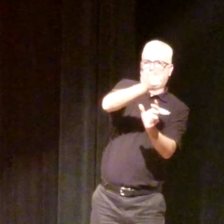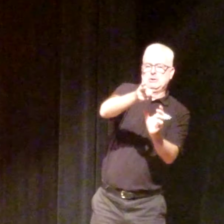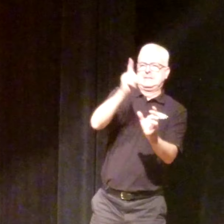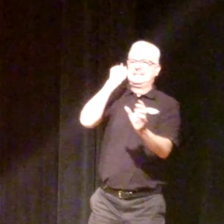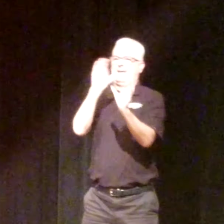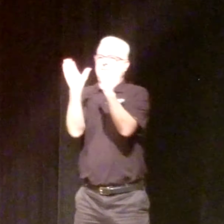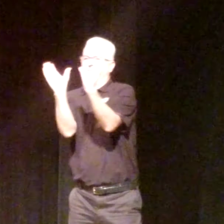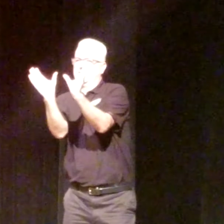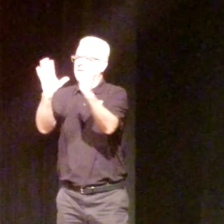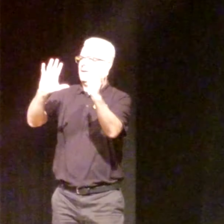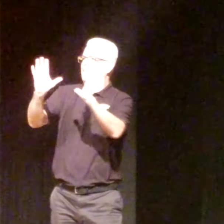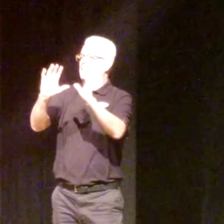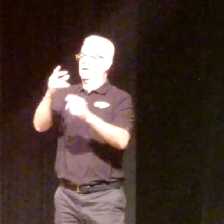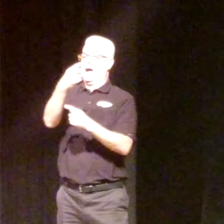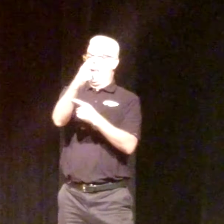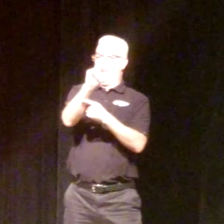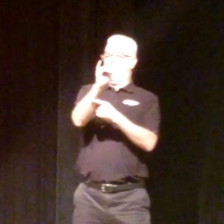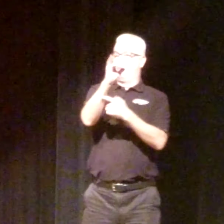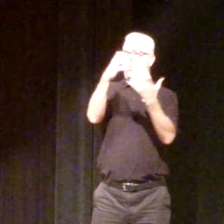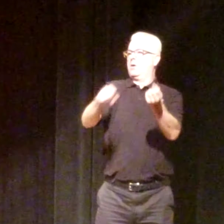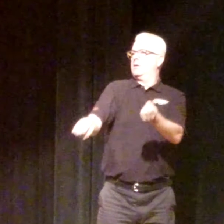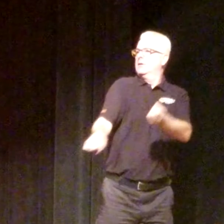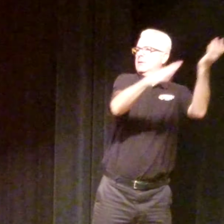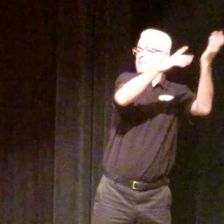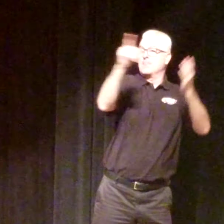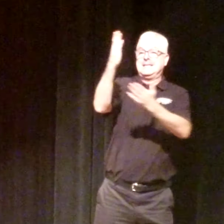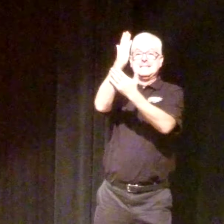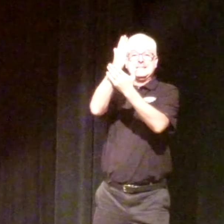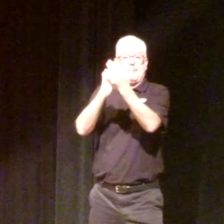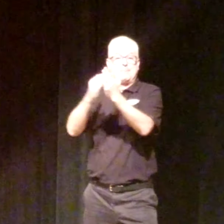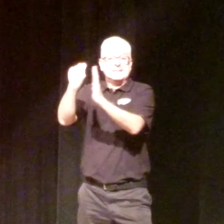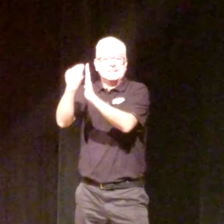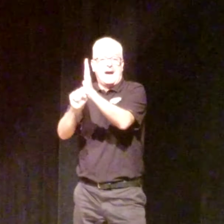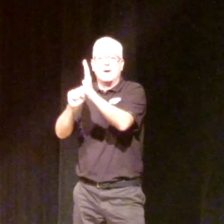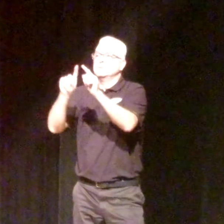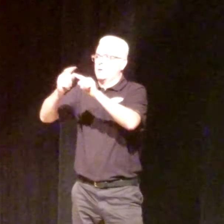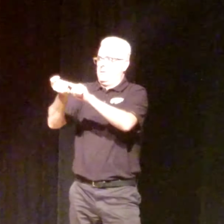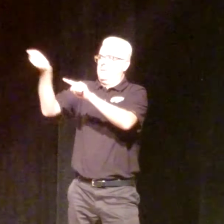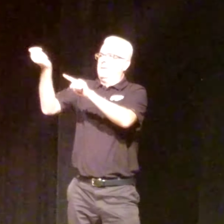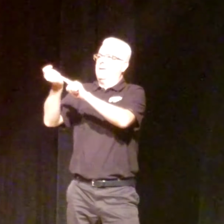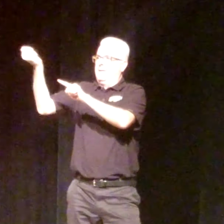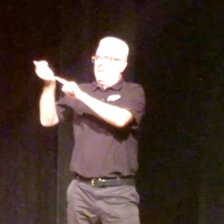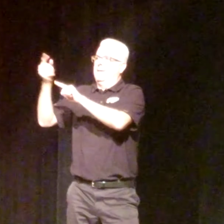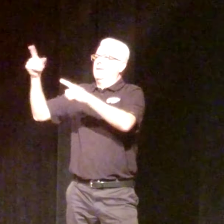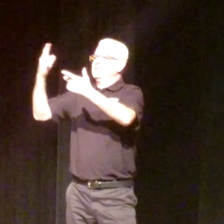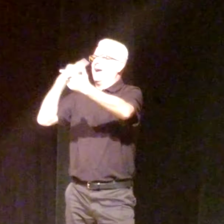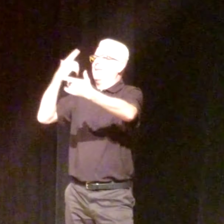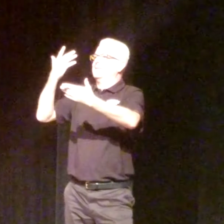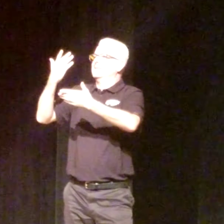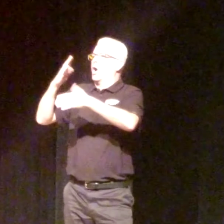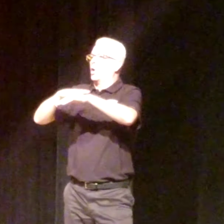deaf people say, no, we should have deaf and hard of hearing. But hearing impaired, definitely we want to get rid of that. Some states are starting to remove that